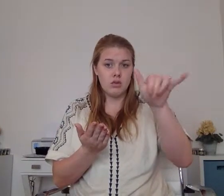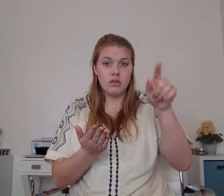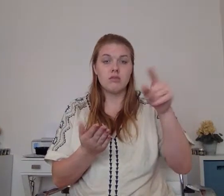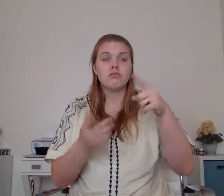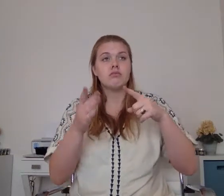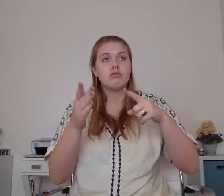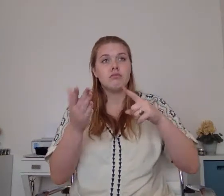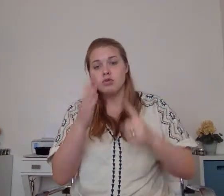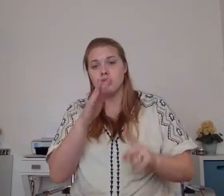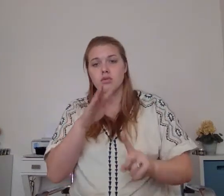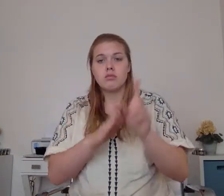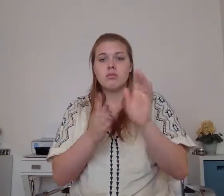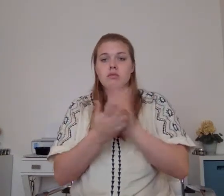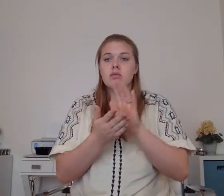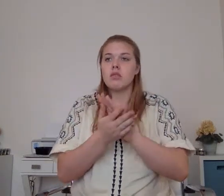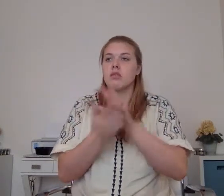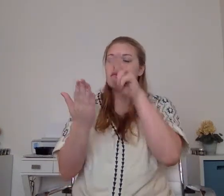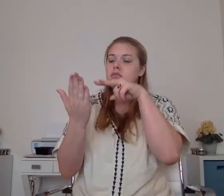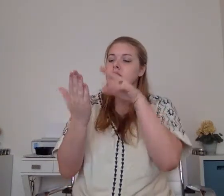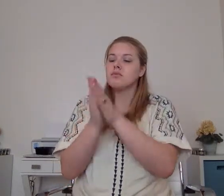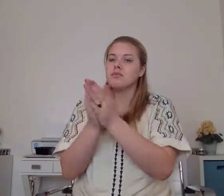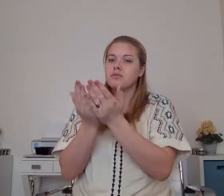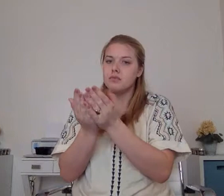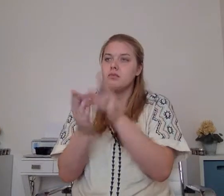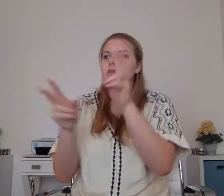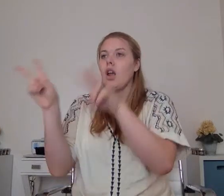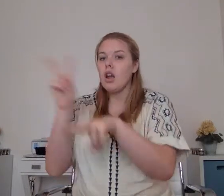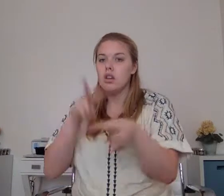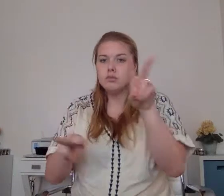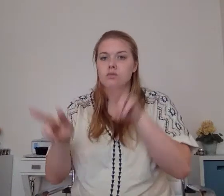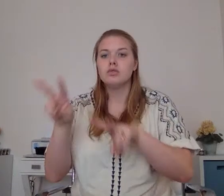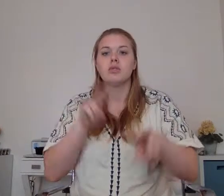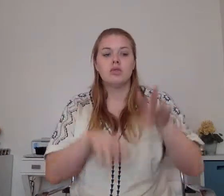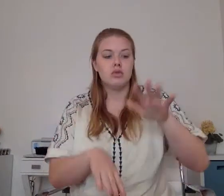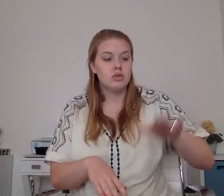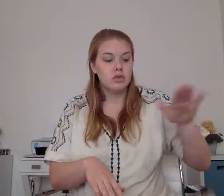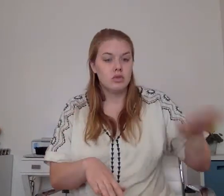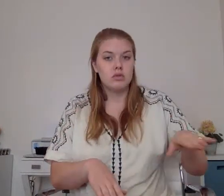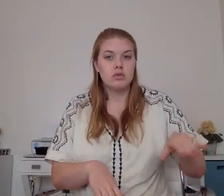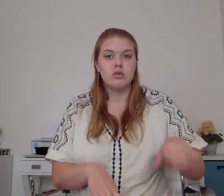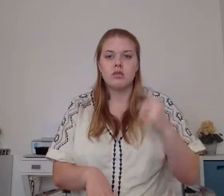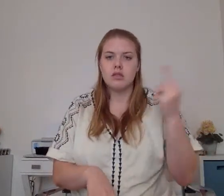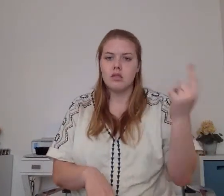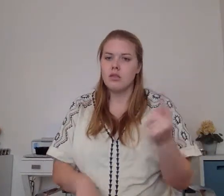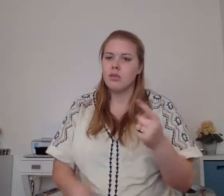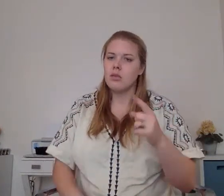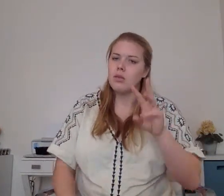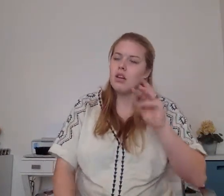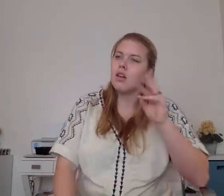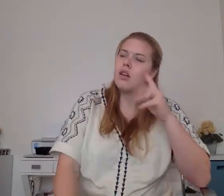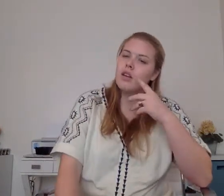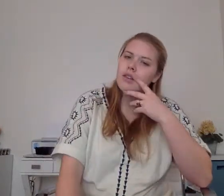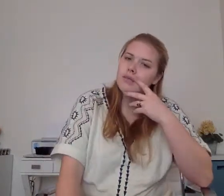which gave me a chance to observe younger kids in Turkey. And it was always amazing to see how much